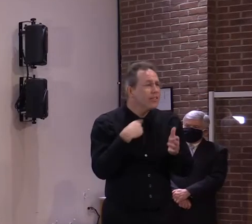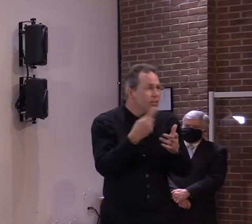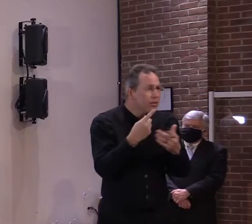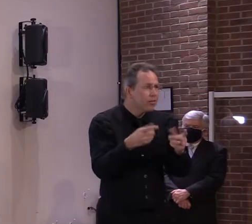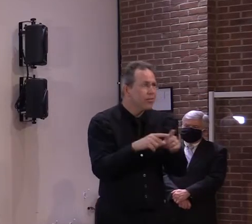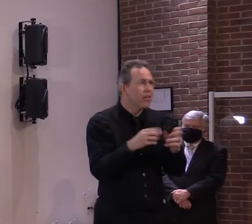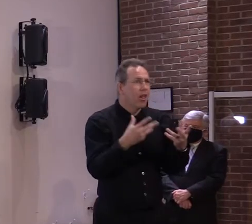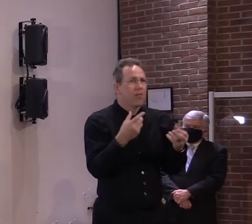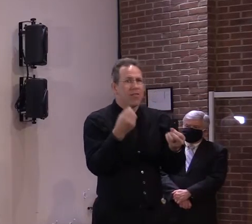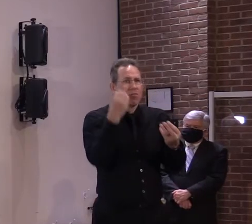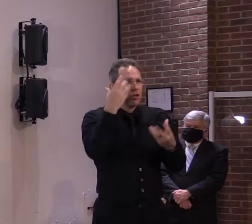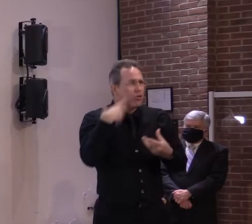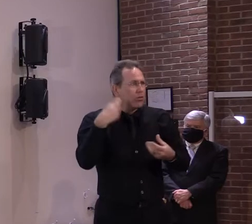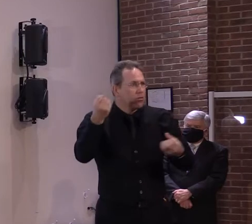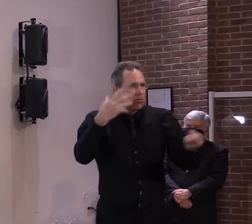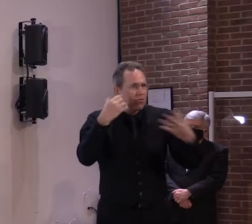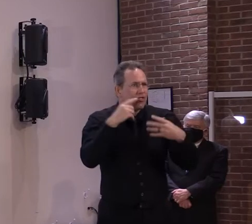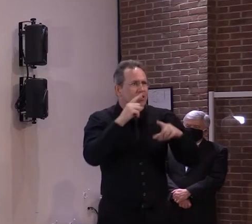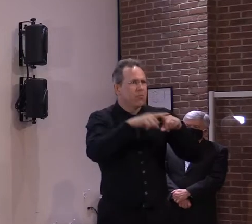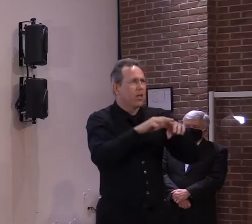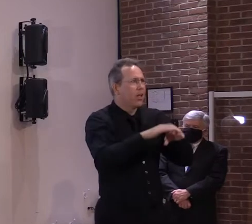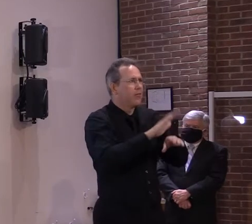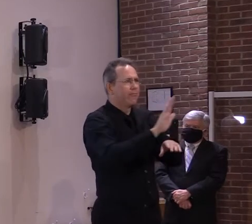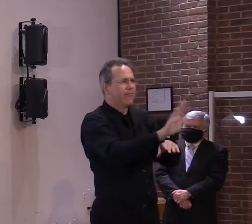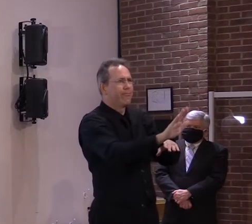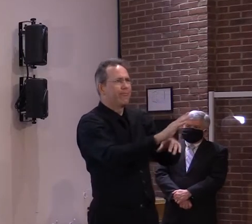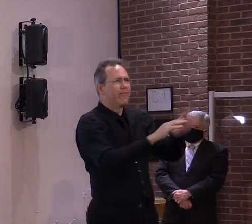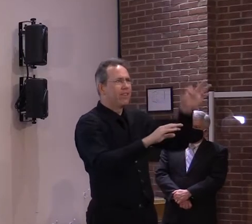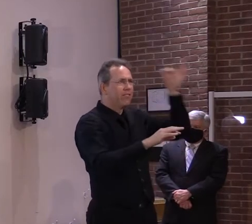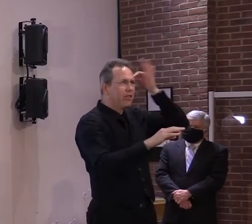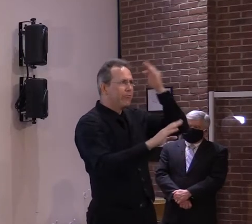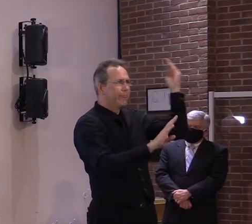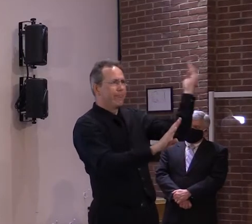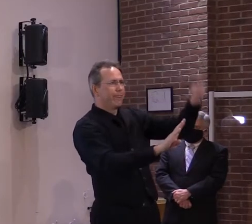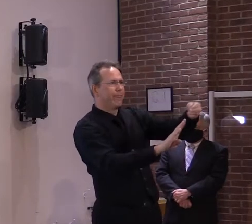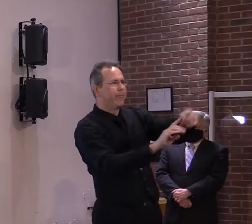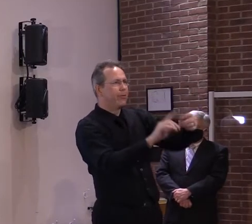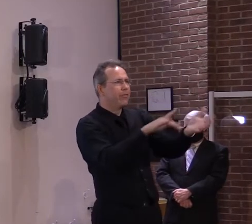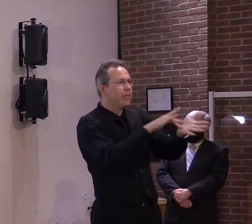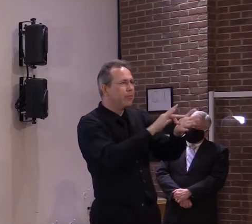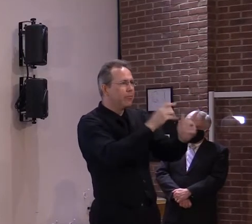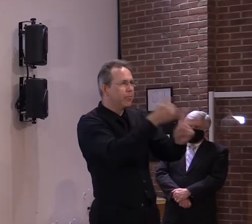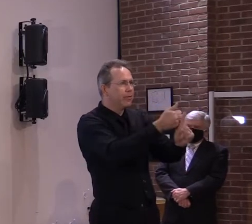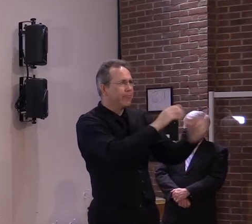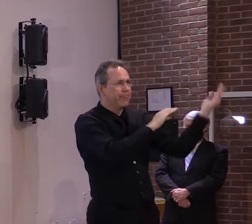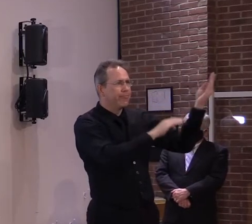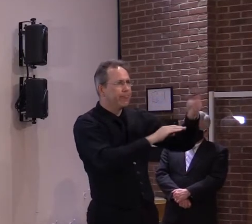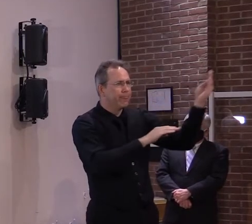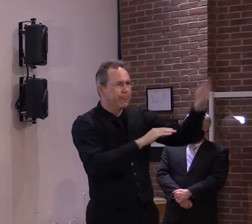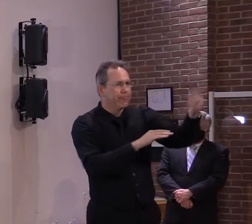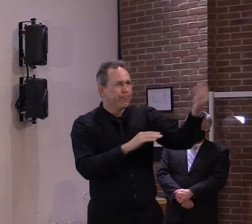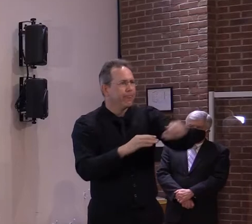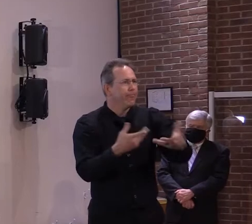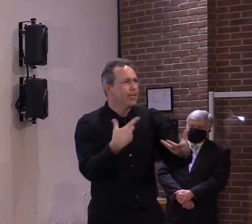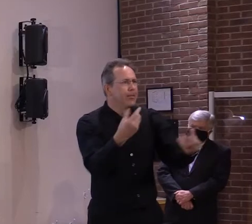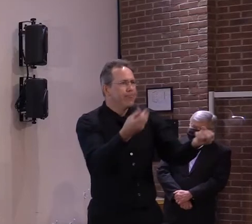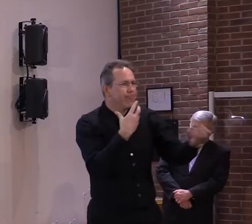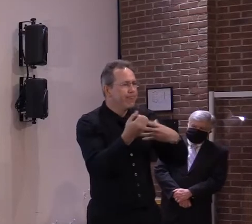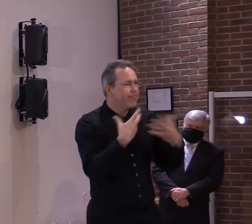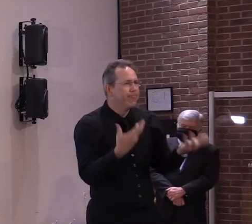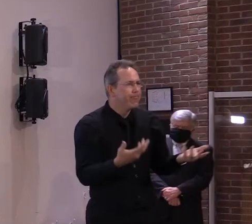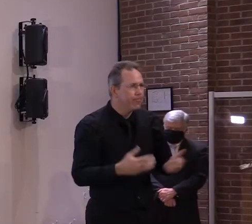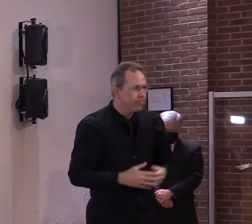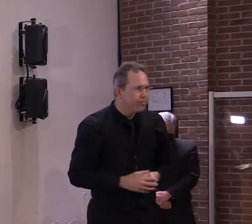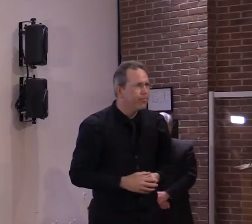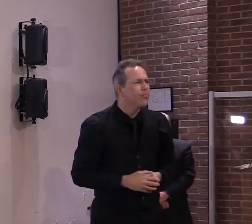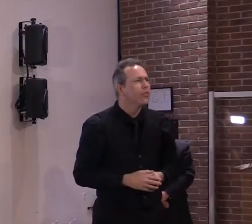those being distributed by the federal government, such as in the VA program. We have a ballpark idea,